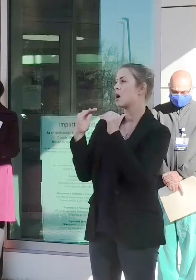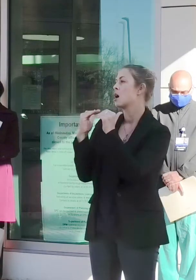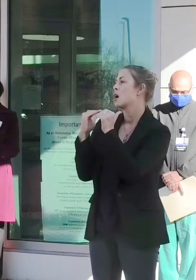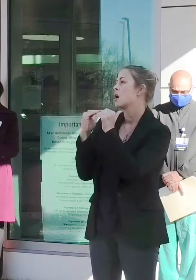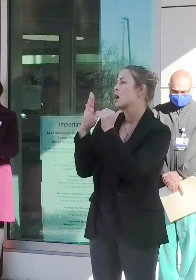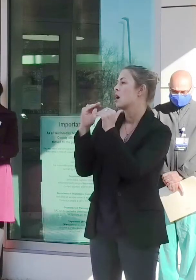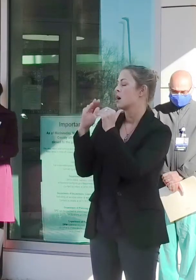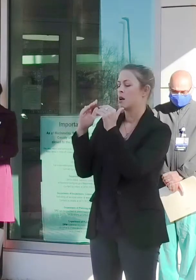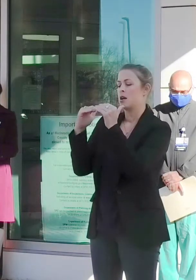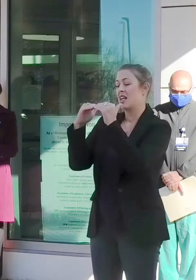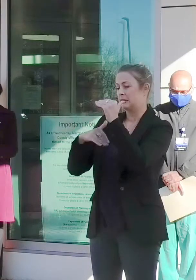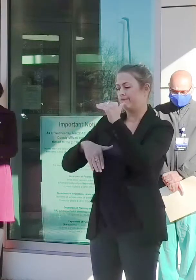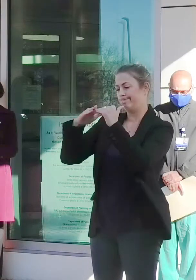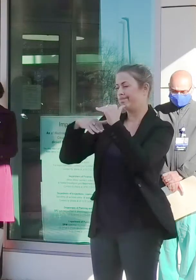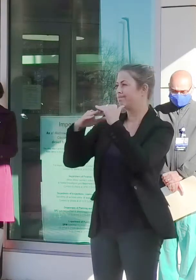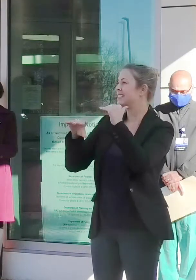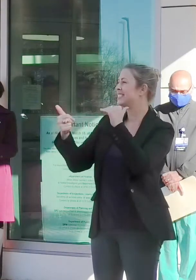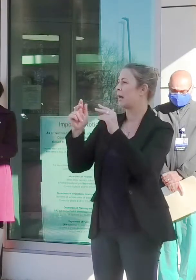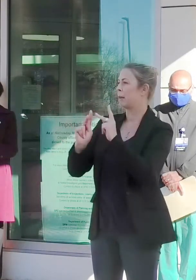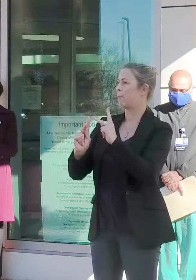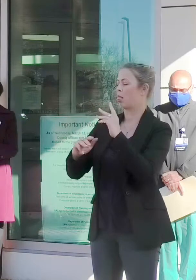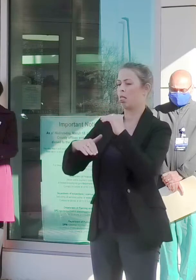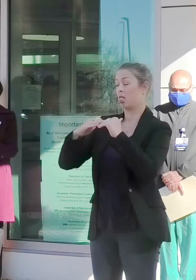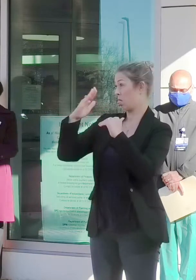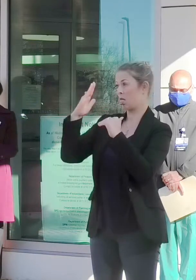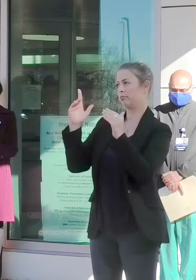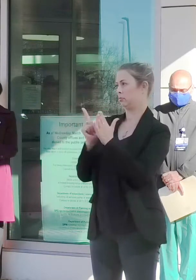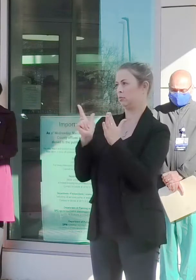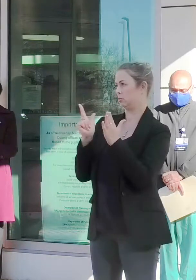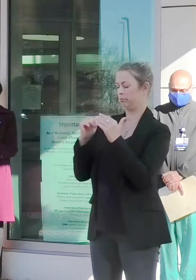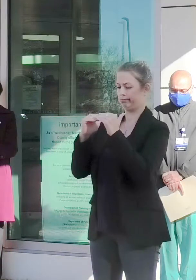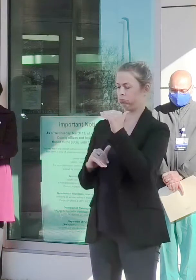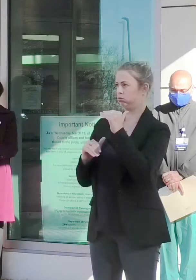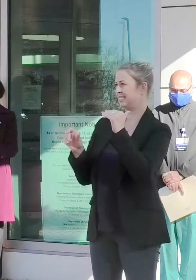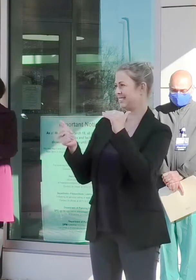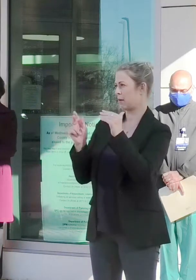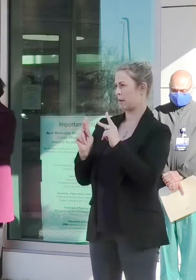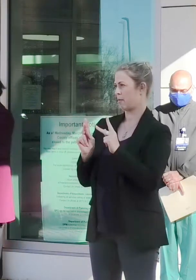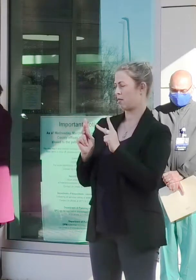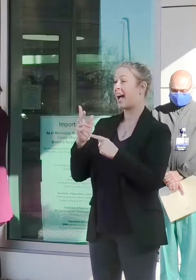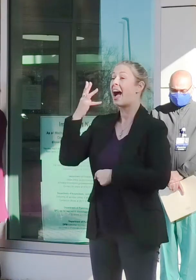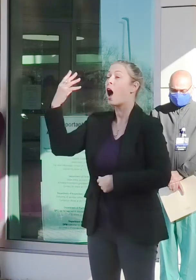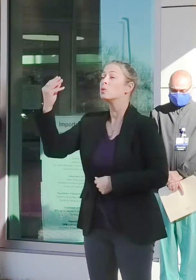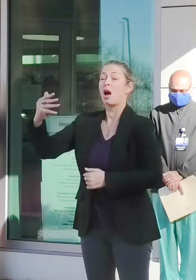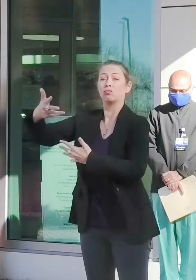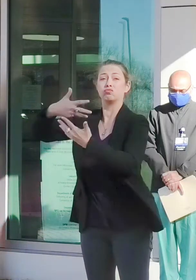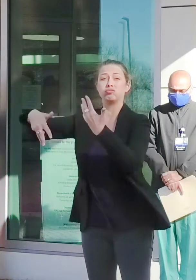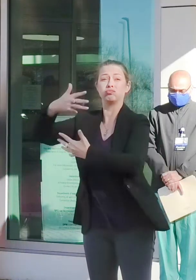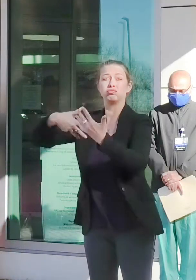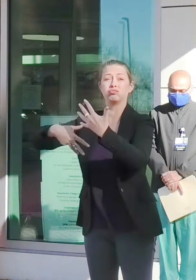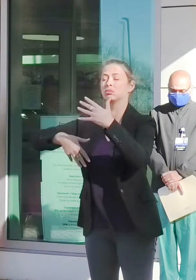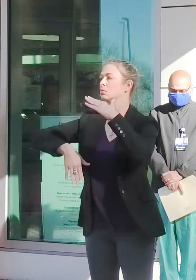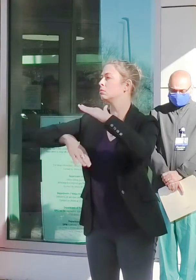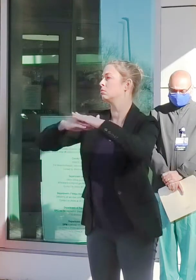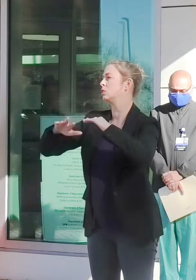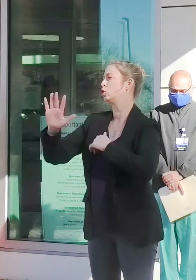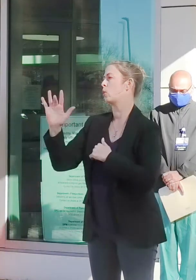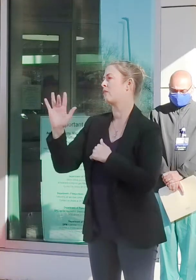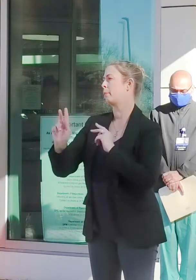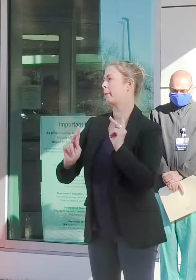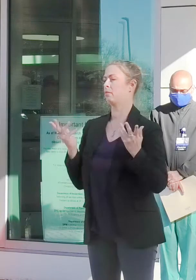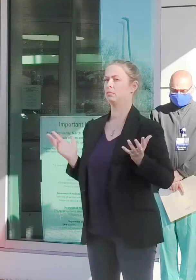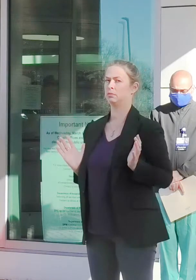10 people and outdoor gatherings to no more than 25 people. Now,